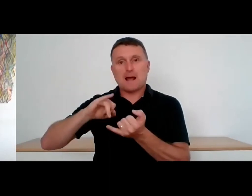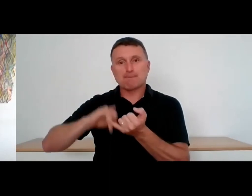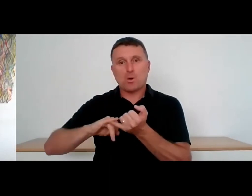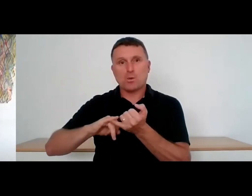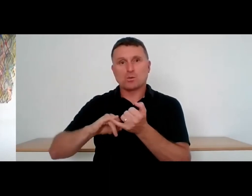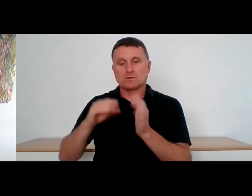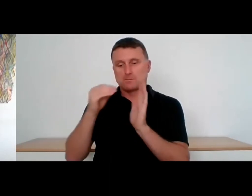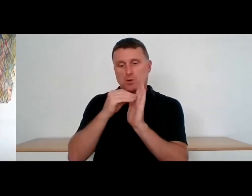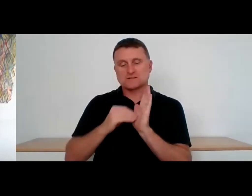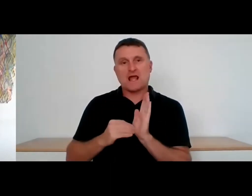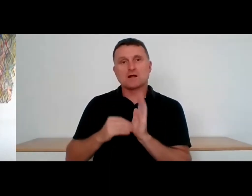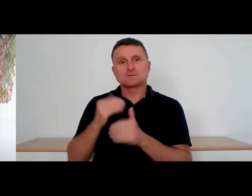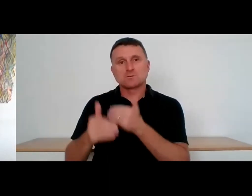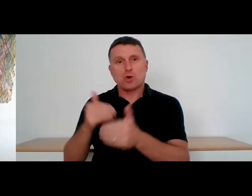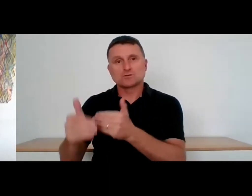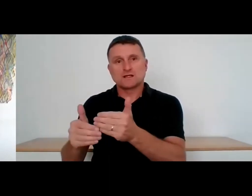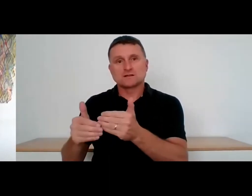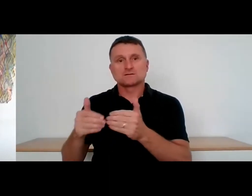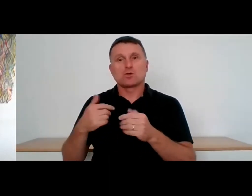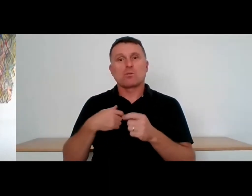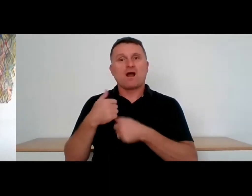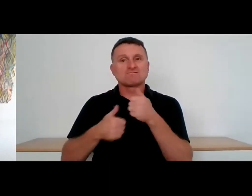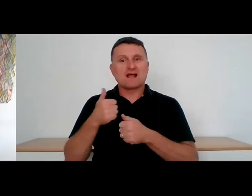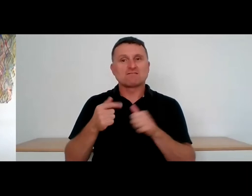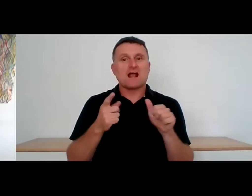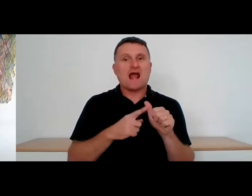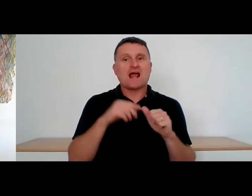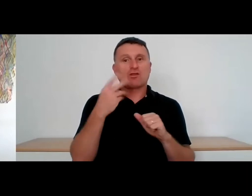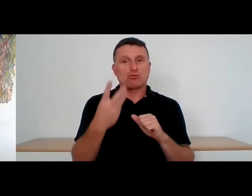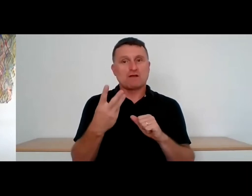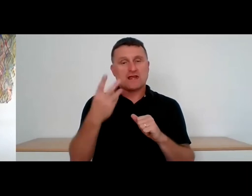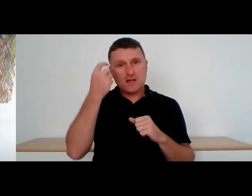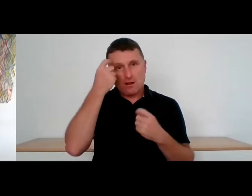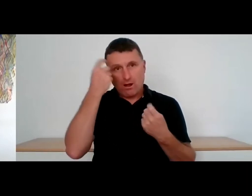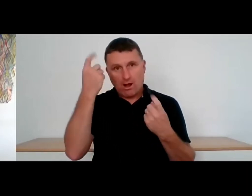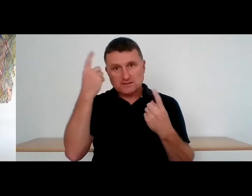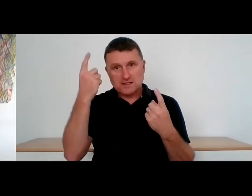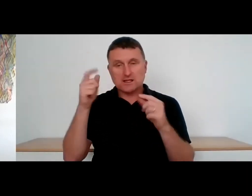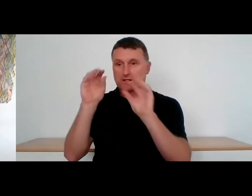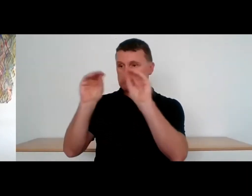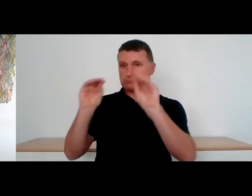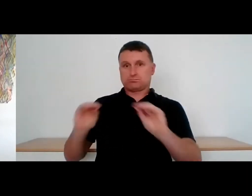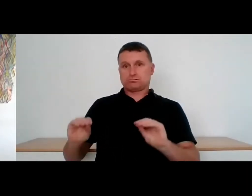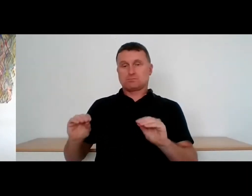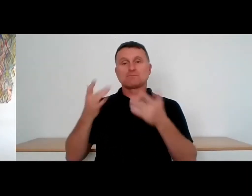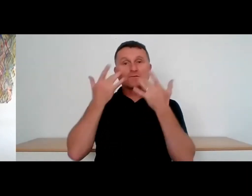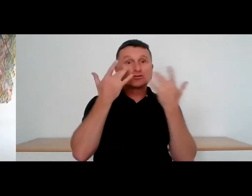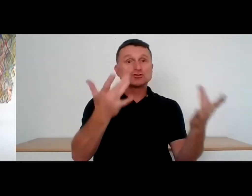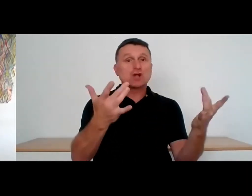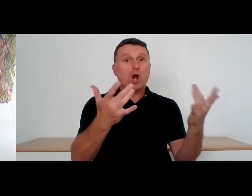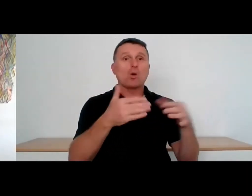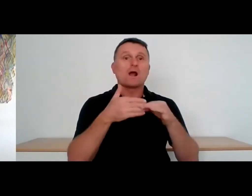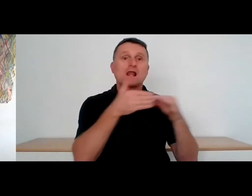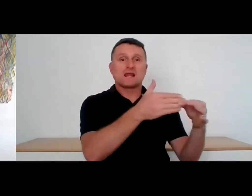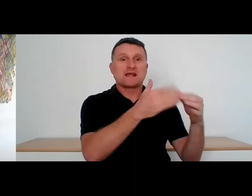my favourite, on an A3. You can take this to the leadership team as evidence that it can be